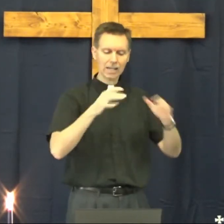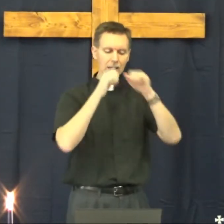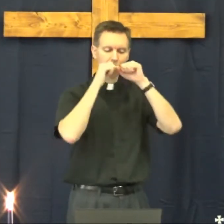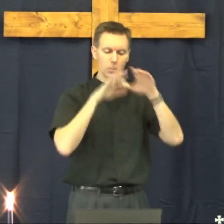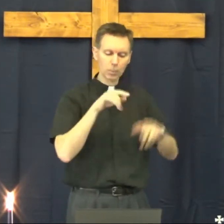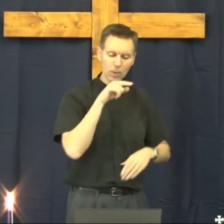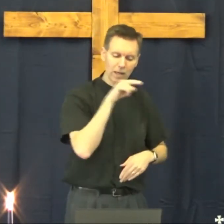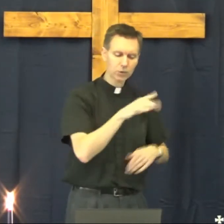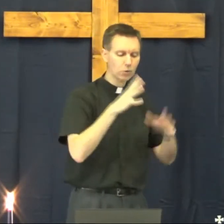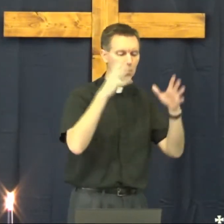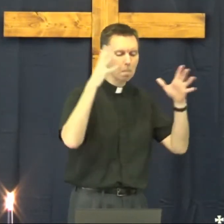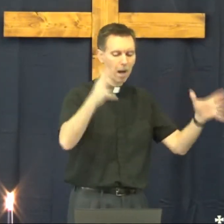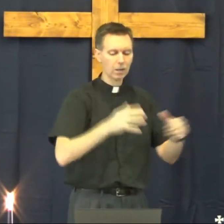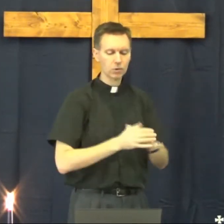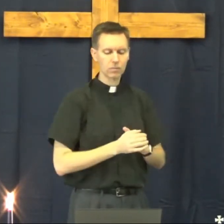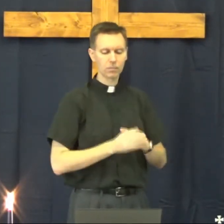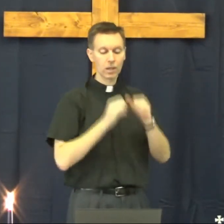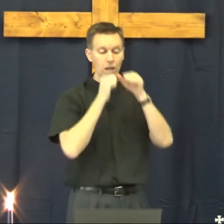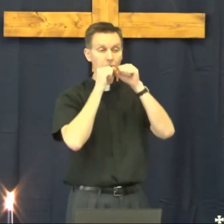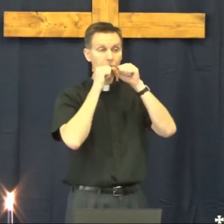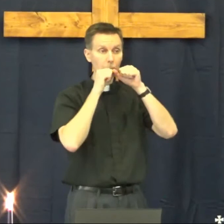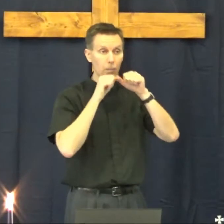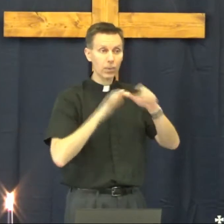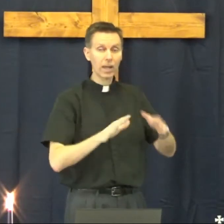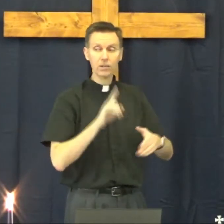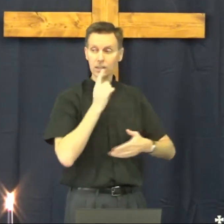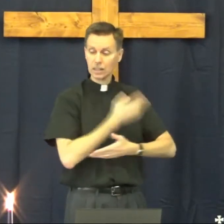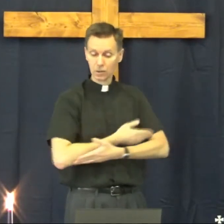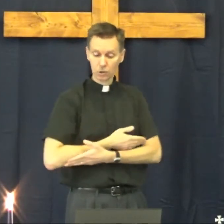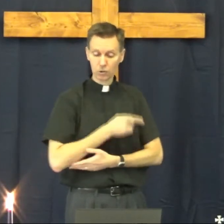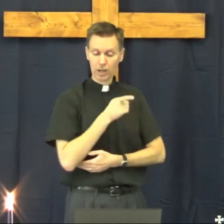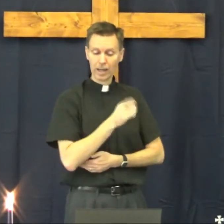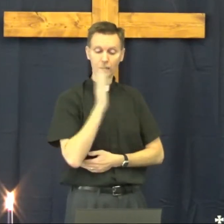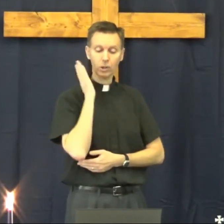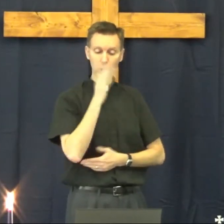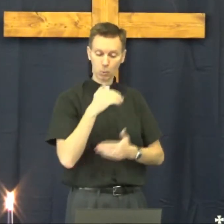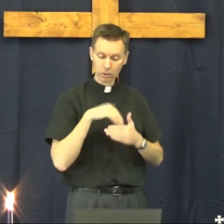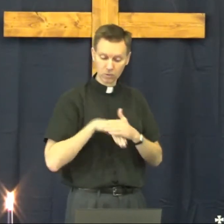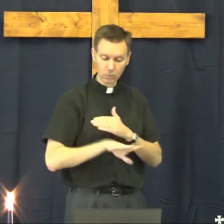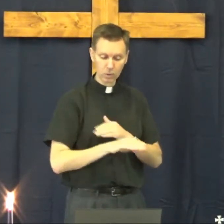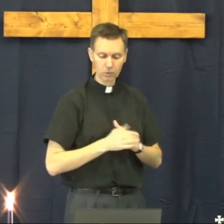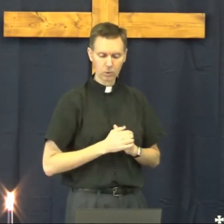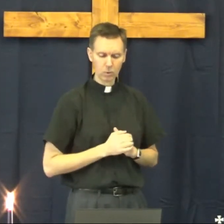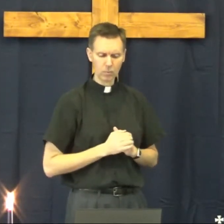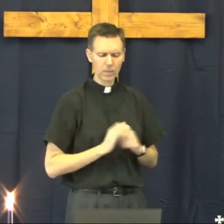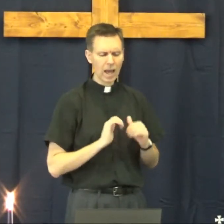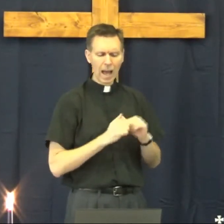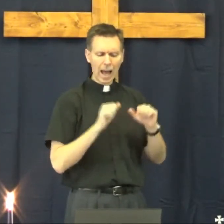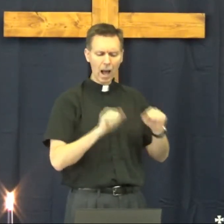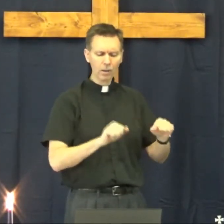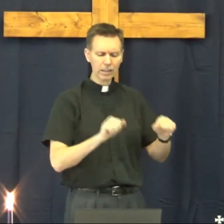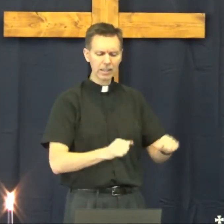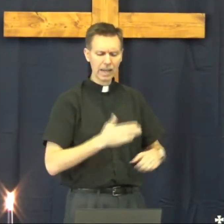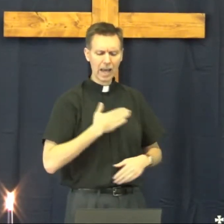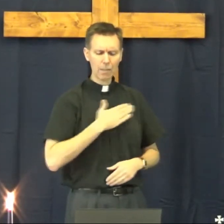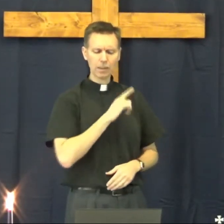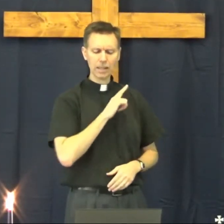has blessed you much, and blessed is the child that you will give birth to. How can it happen that